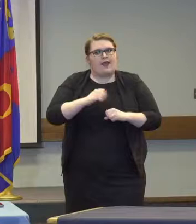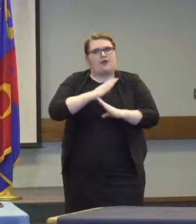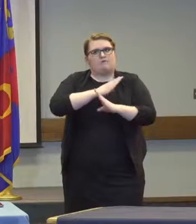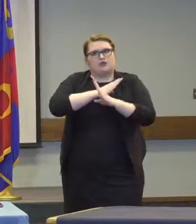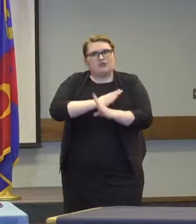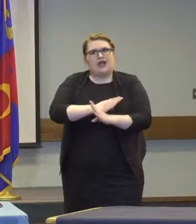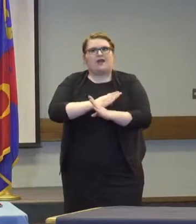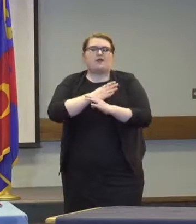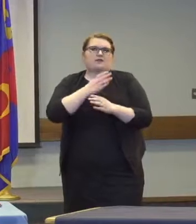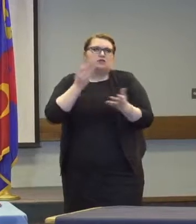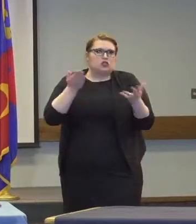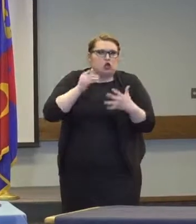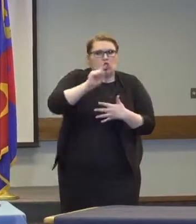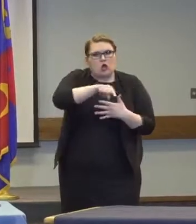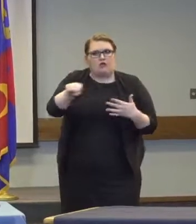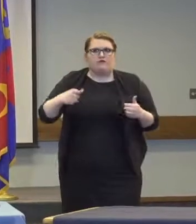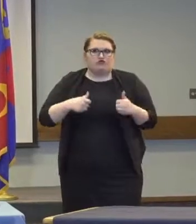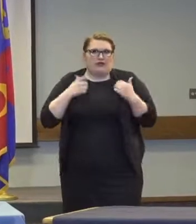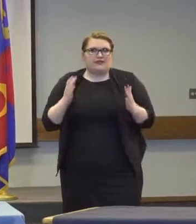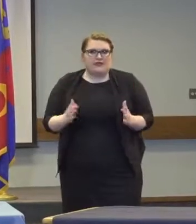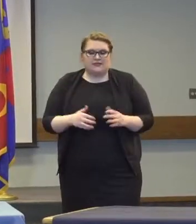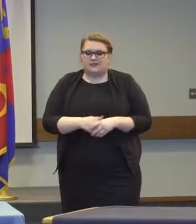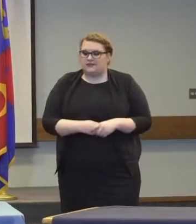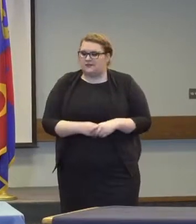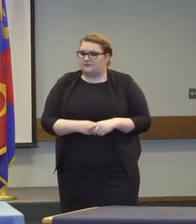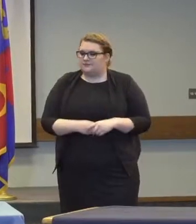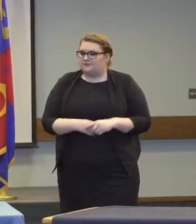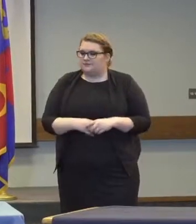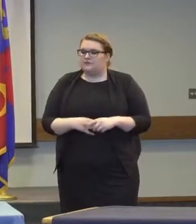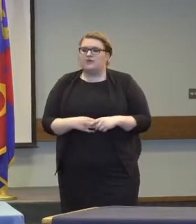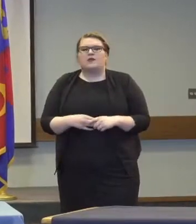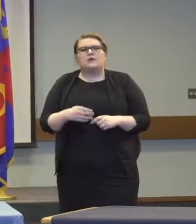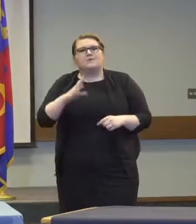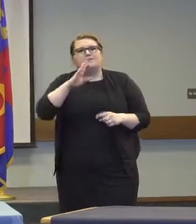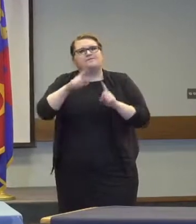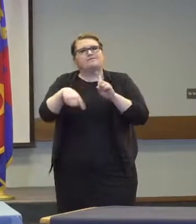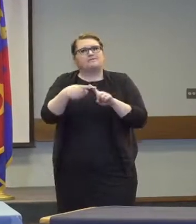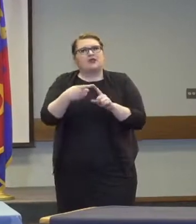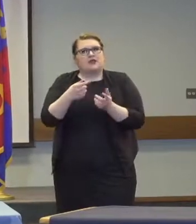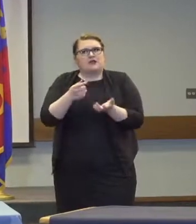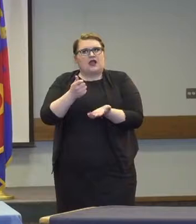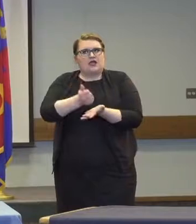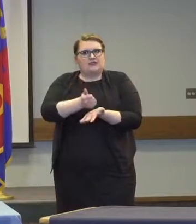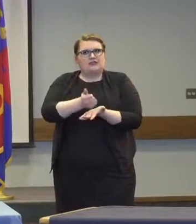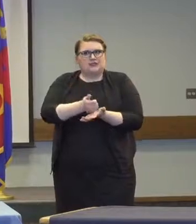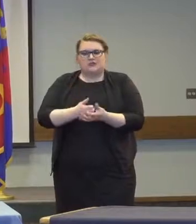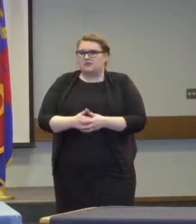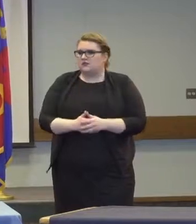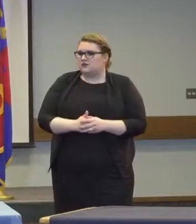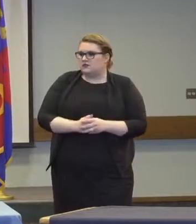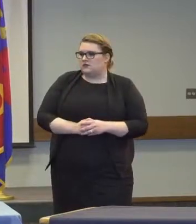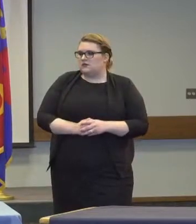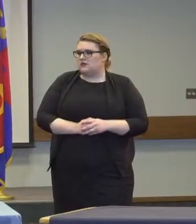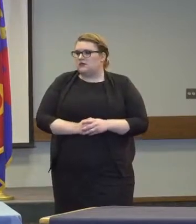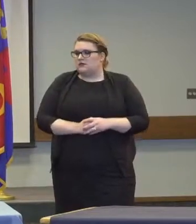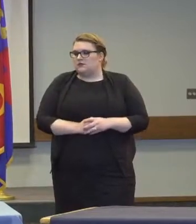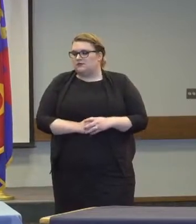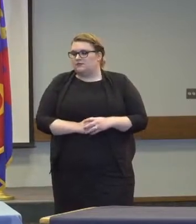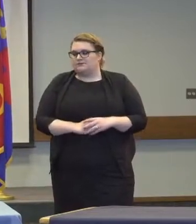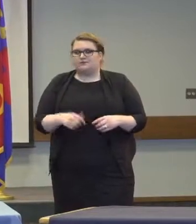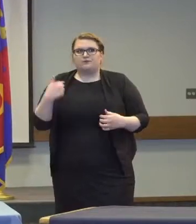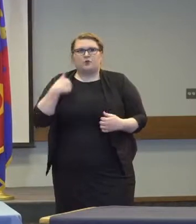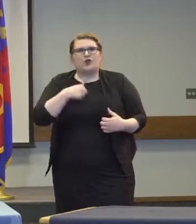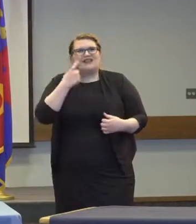our residents. So speaking of assistance, we recently